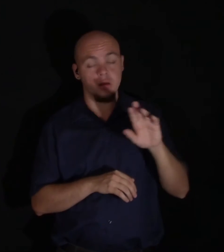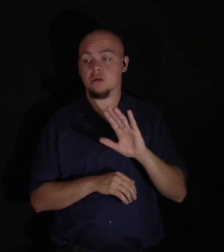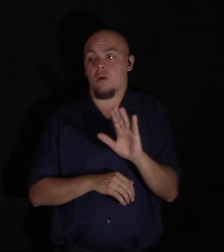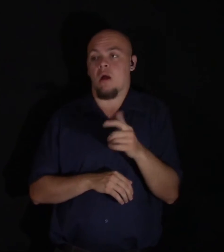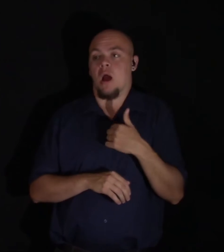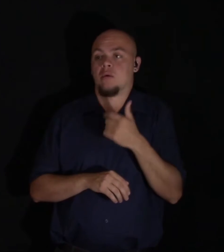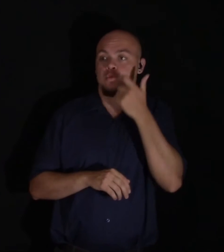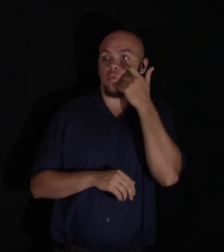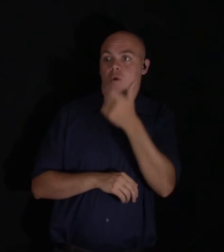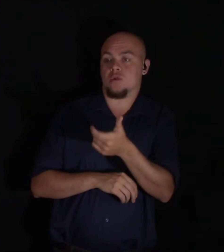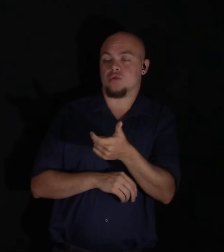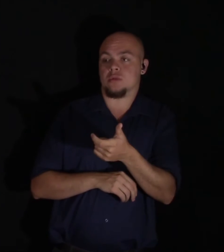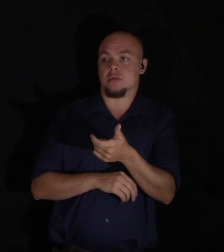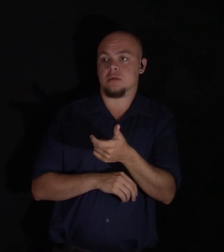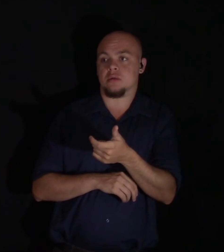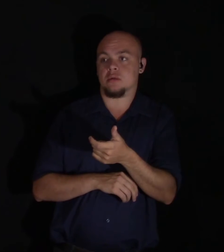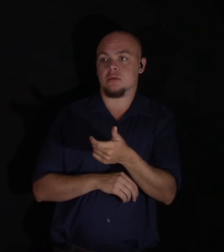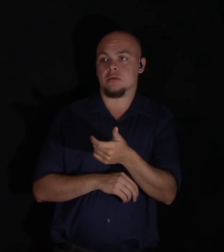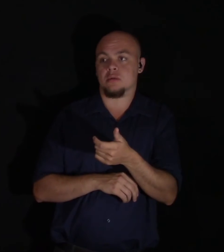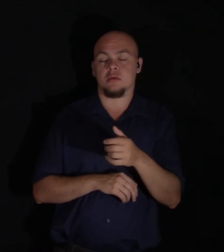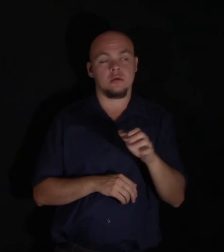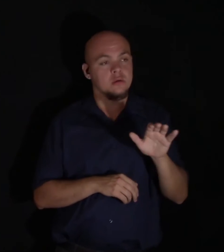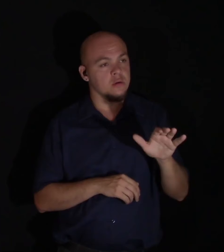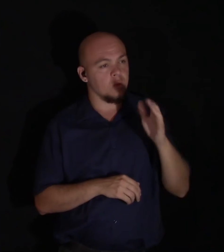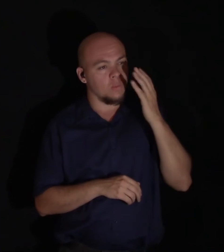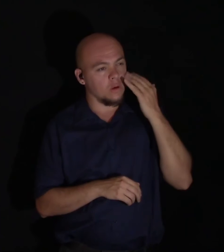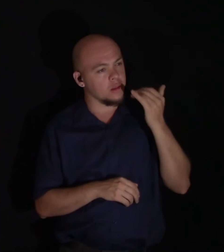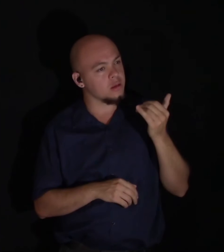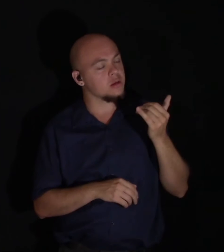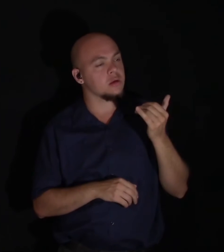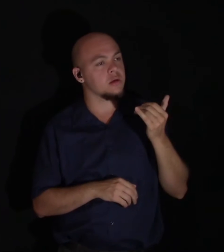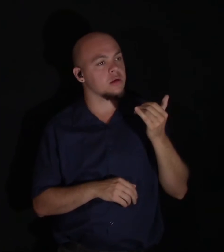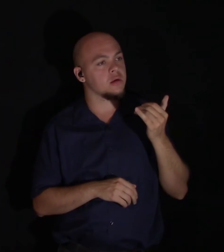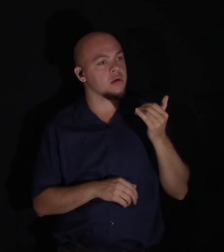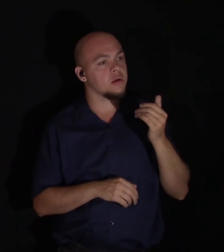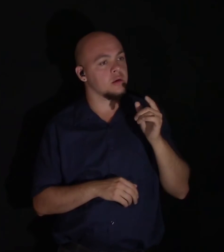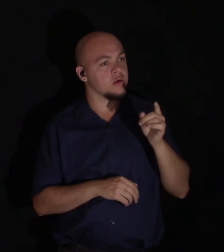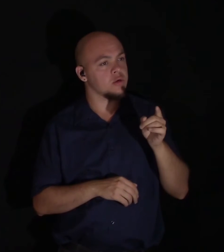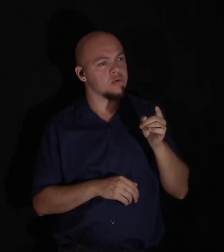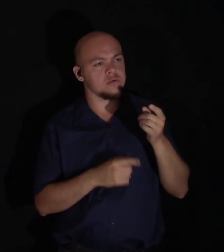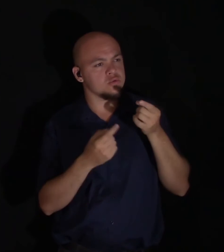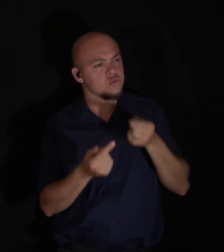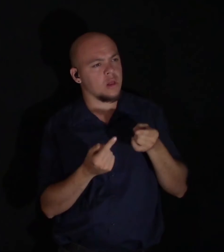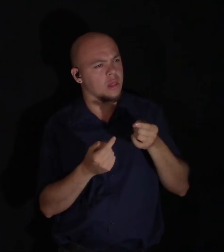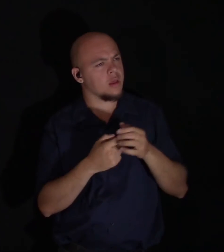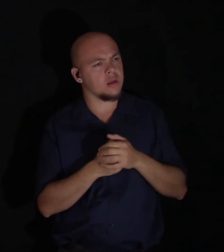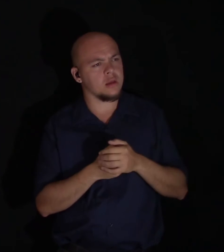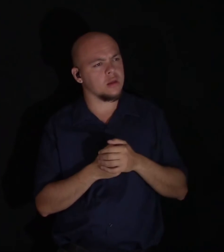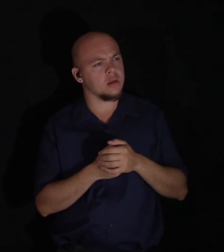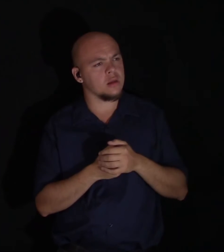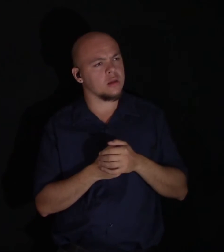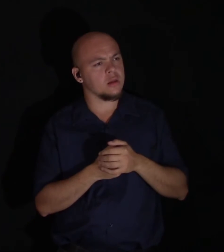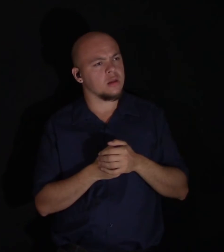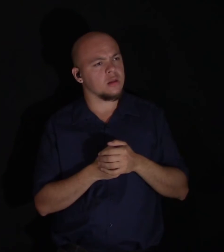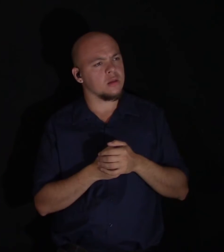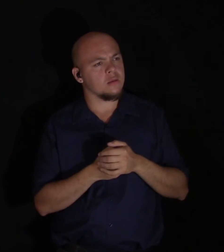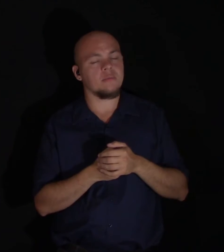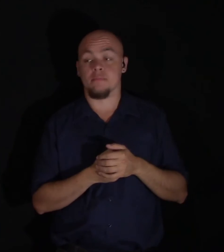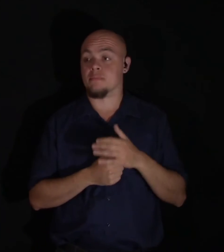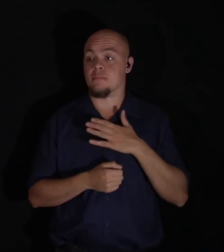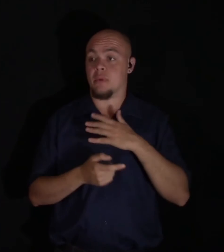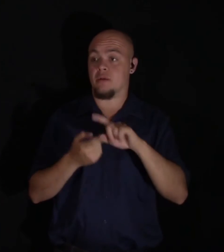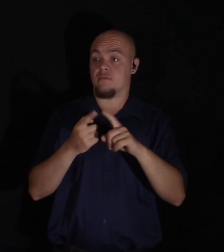watching." And I asked him, I said, "Why? Are you struggling right now?" And he goes, "Well, my buddy's doing the